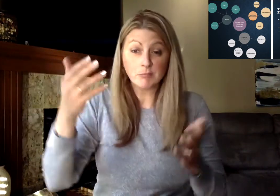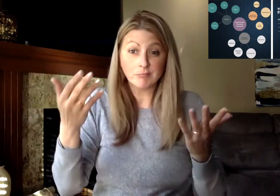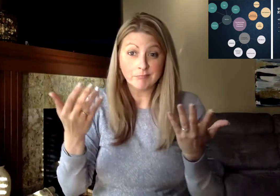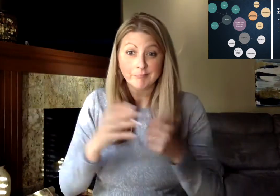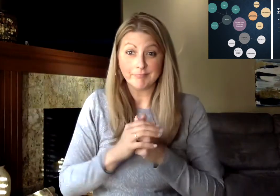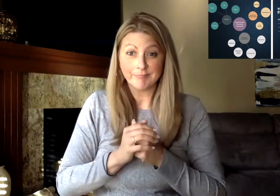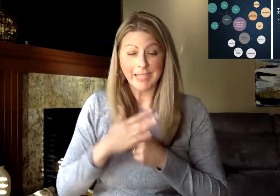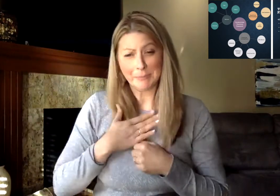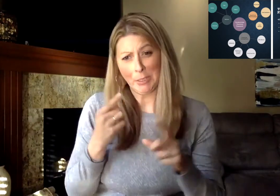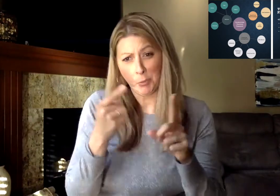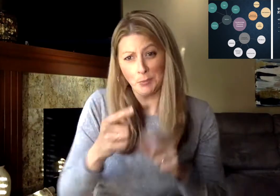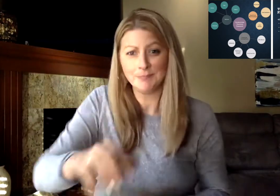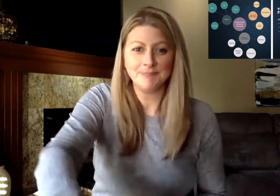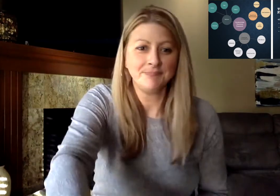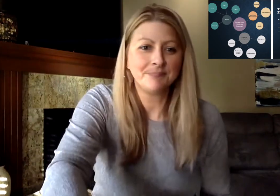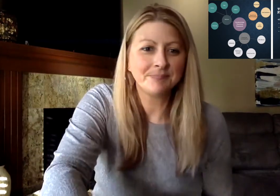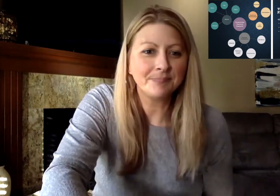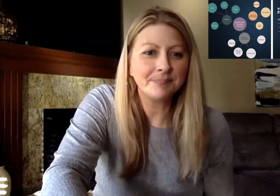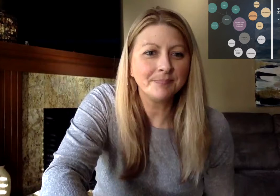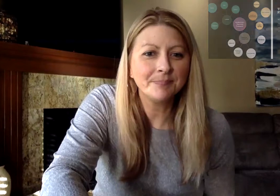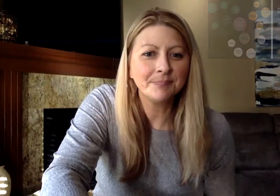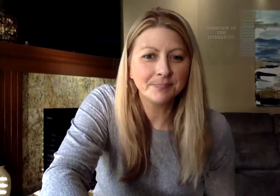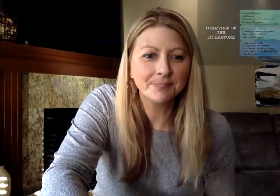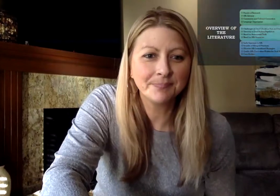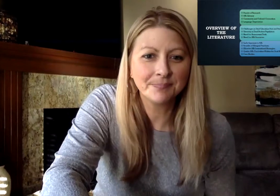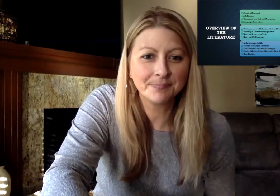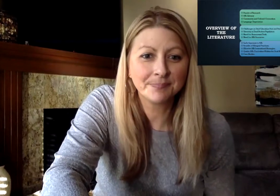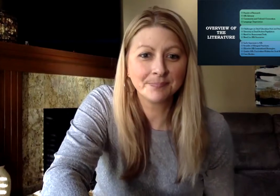future. That was my goal.